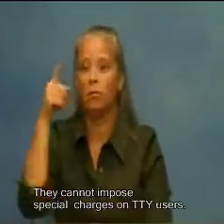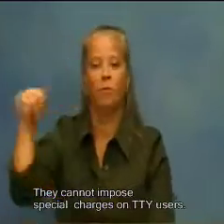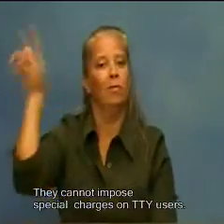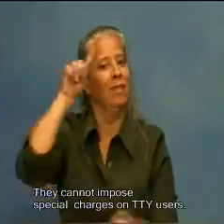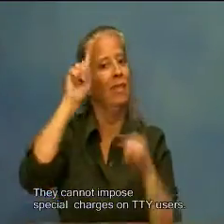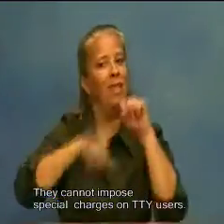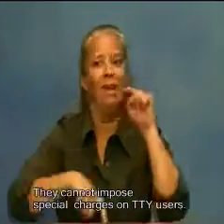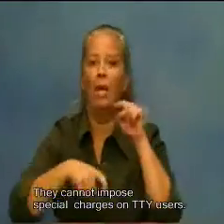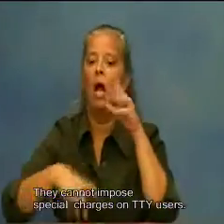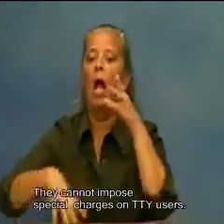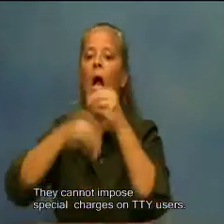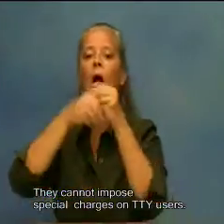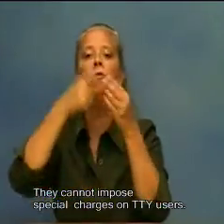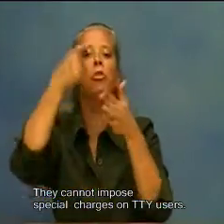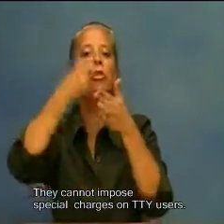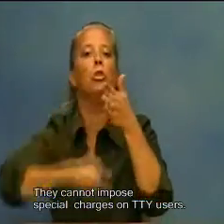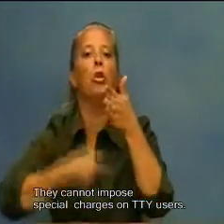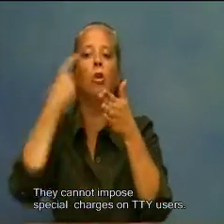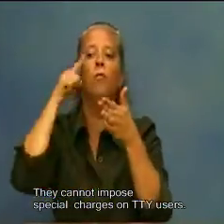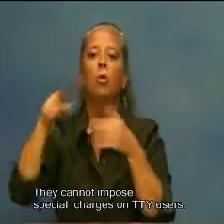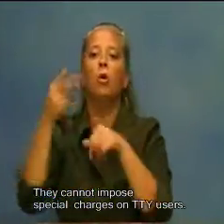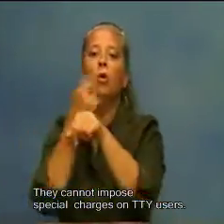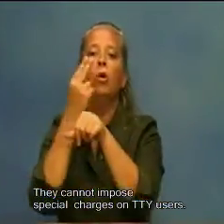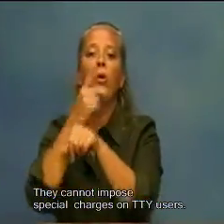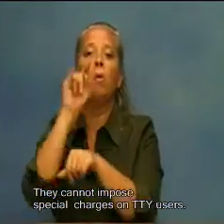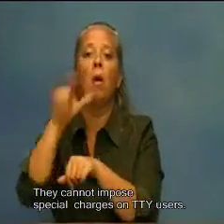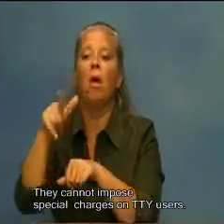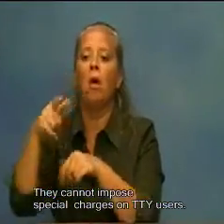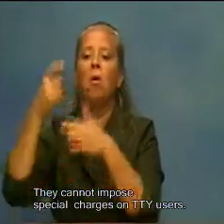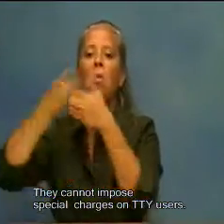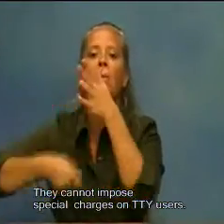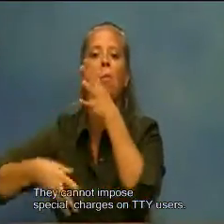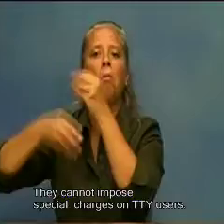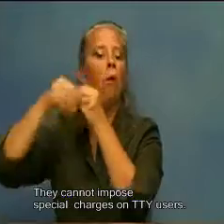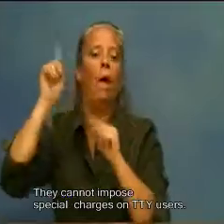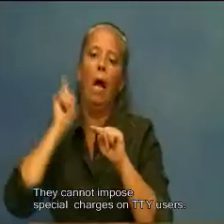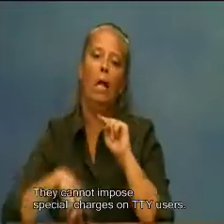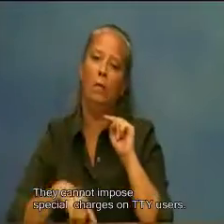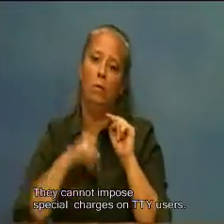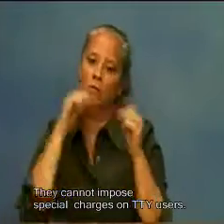They cannot impose special charges on TTY users.